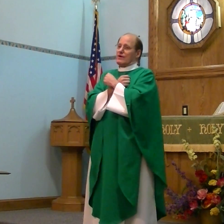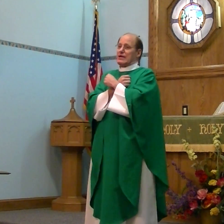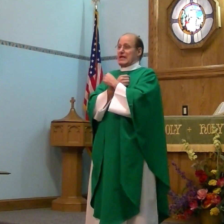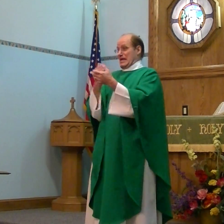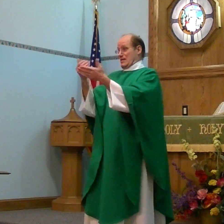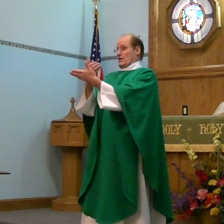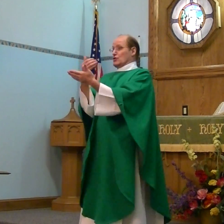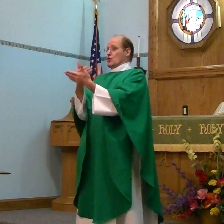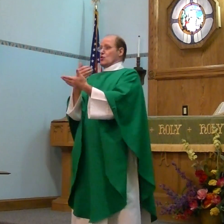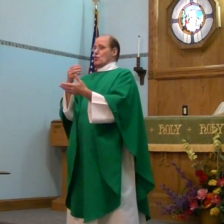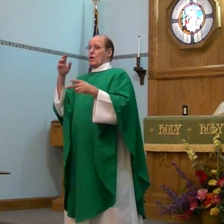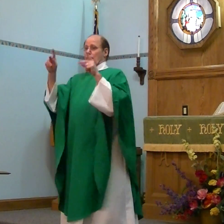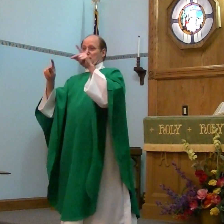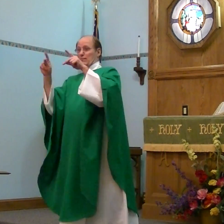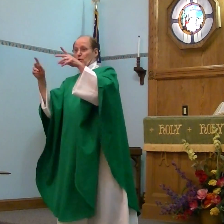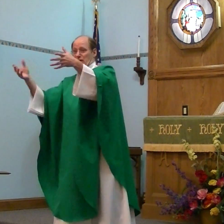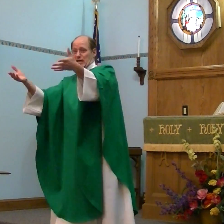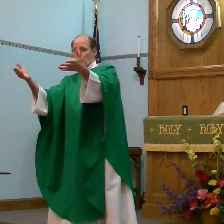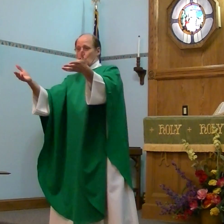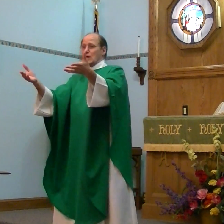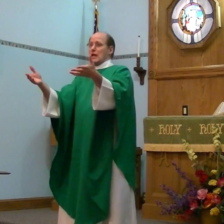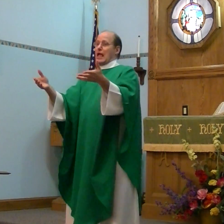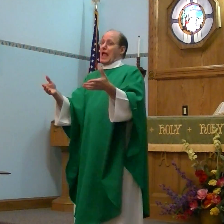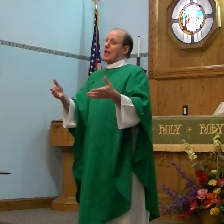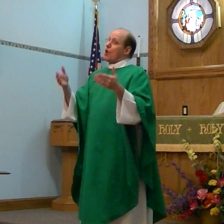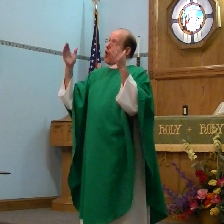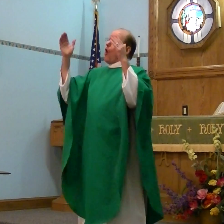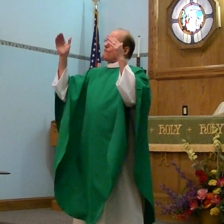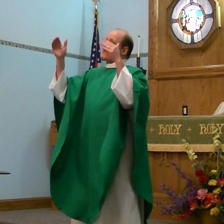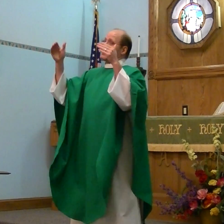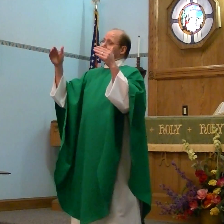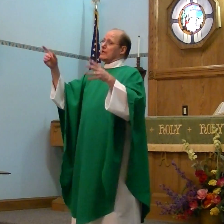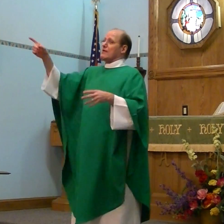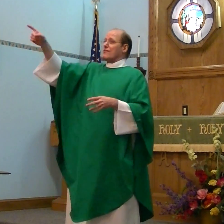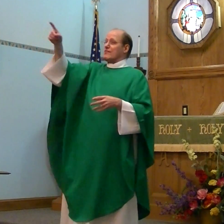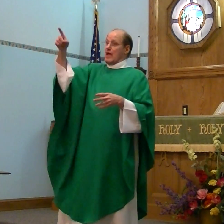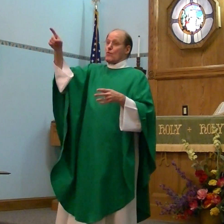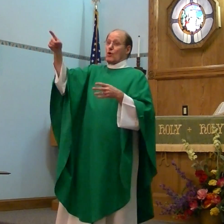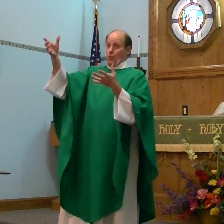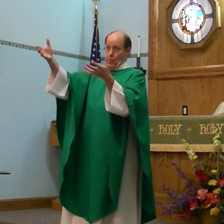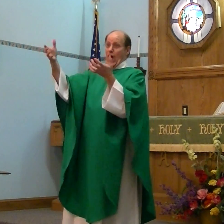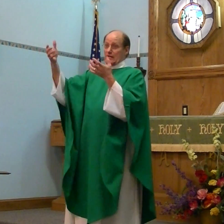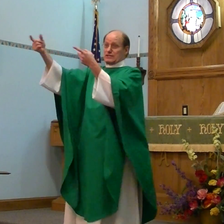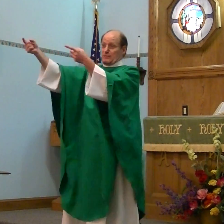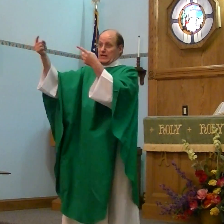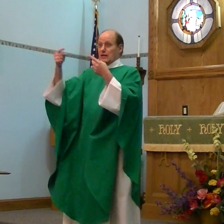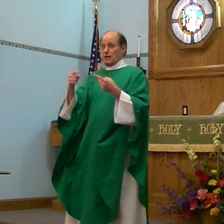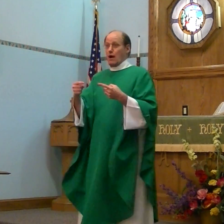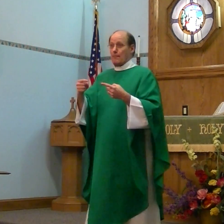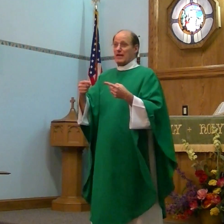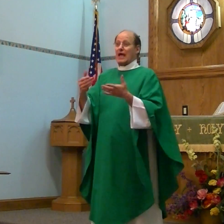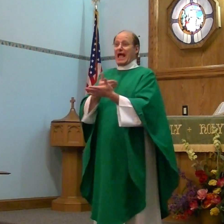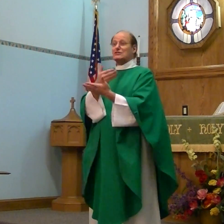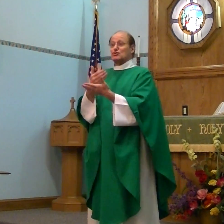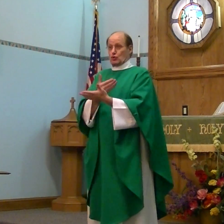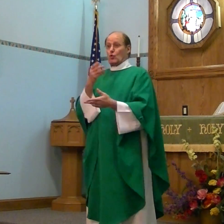into new people here. And hopefully, they will want to be coming as new